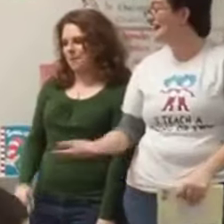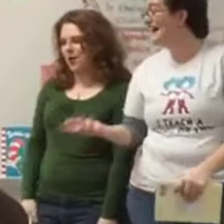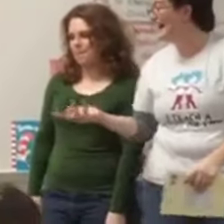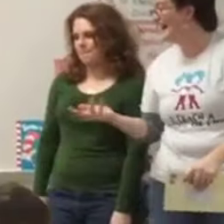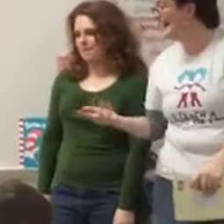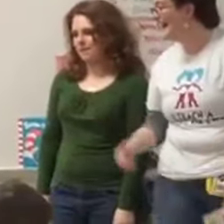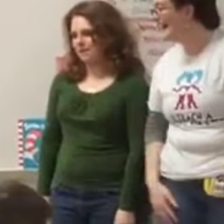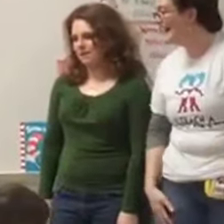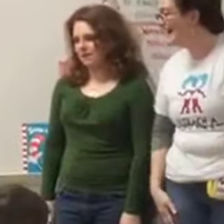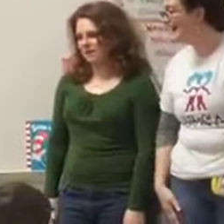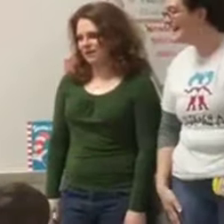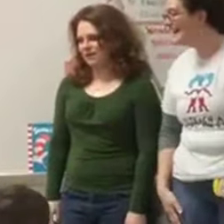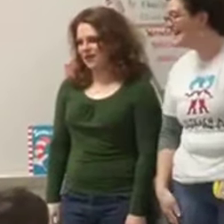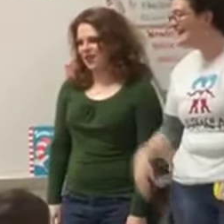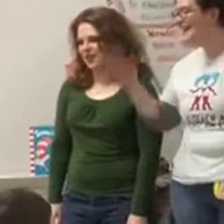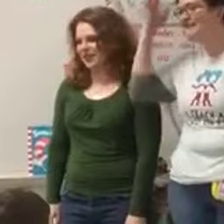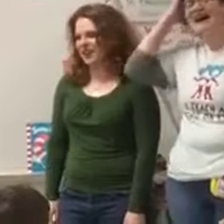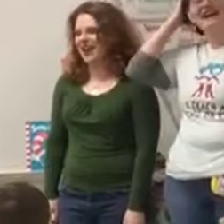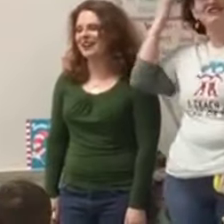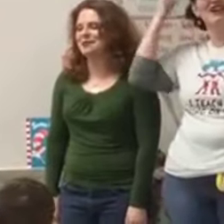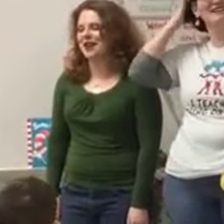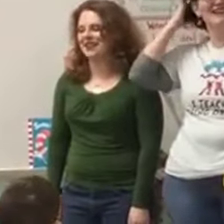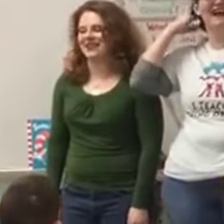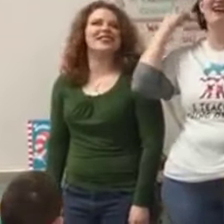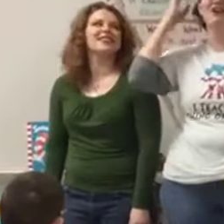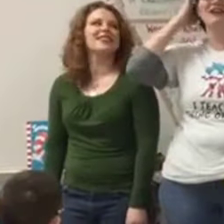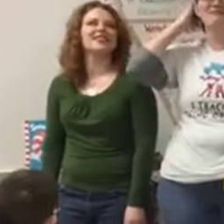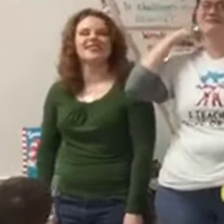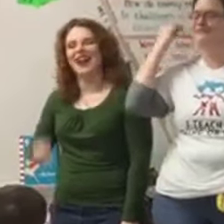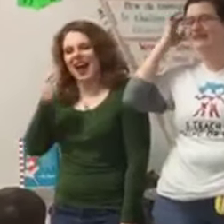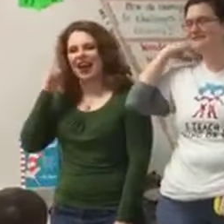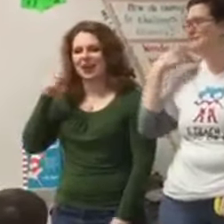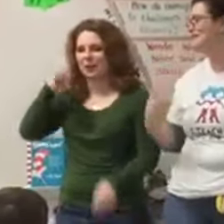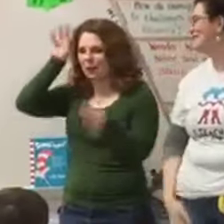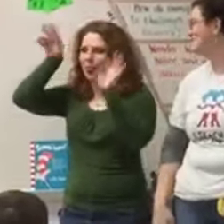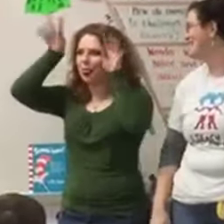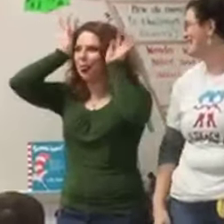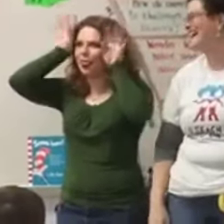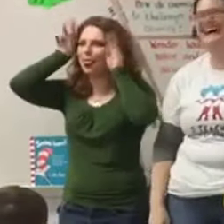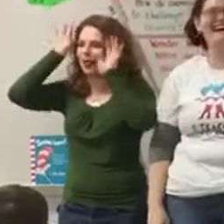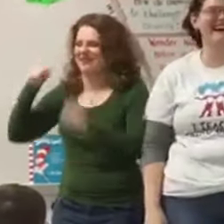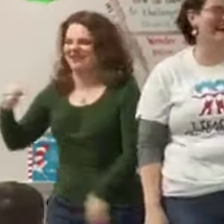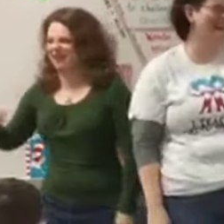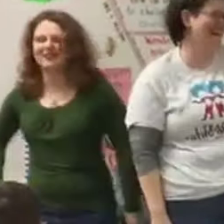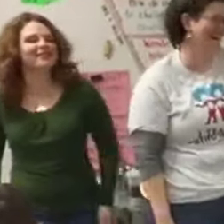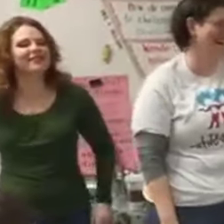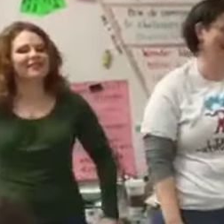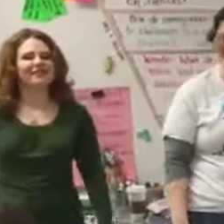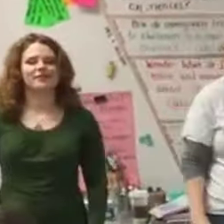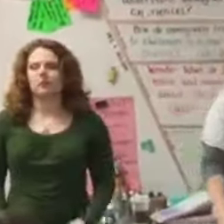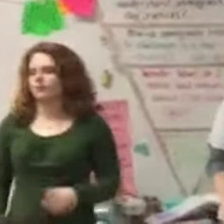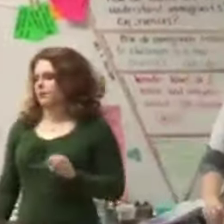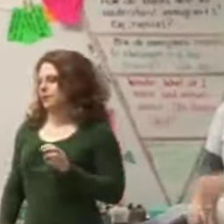No. No, that was a lot of fun. My hair is crazy. I know. It keeps slipping up.